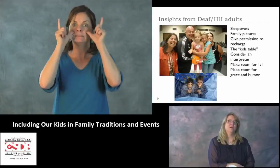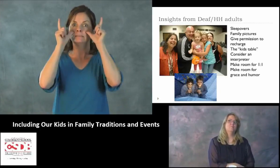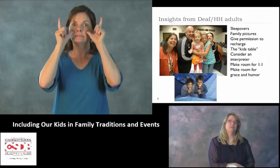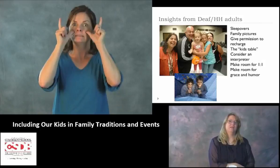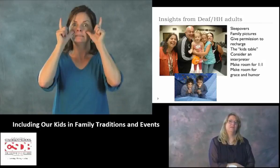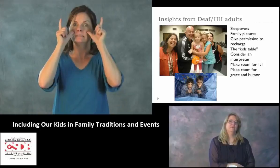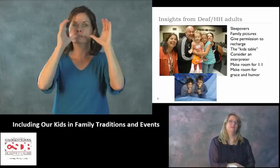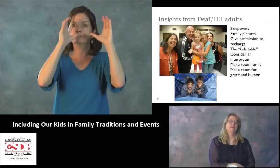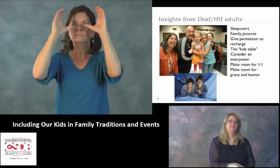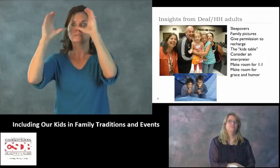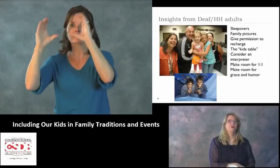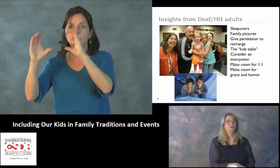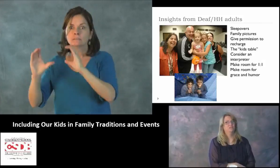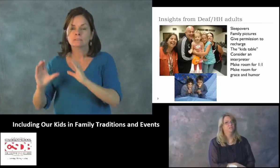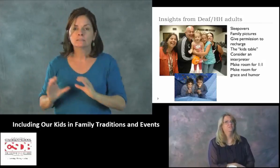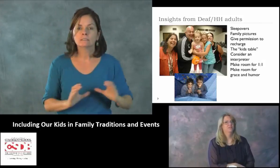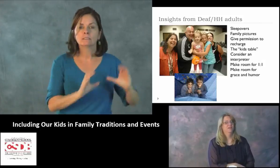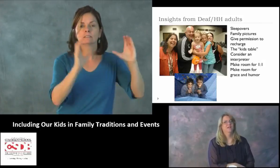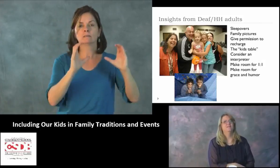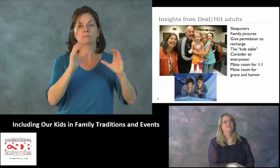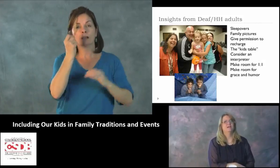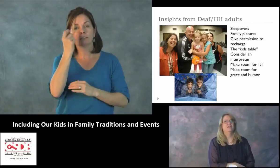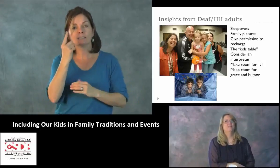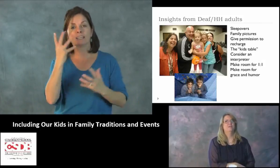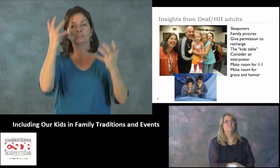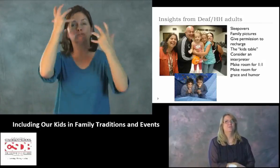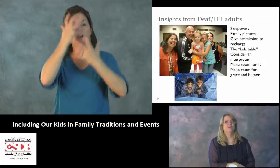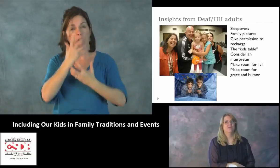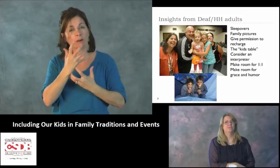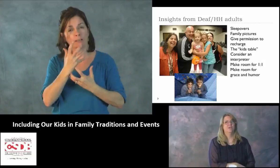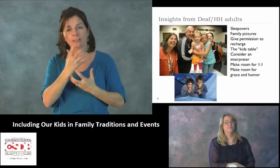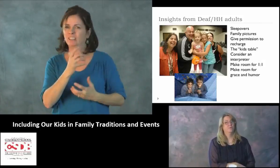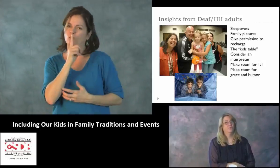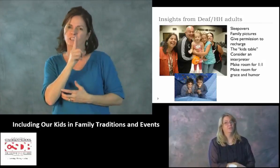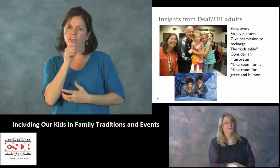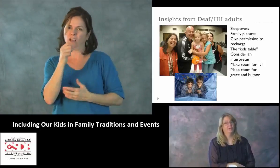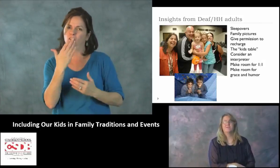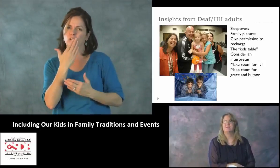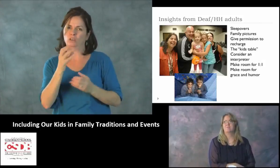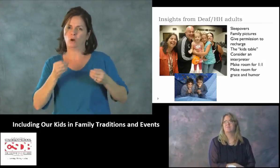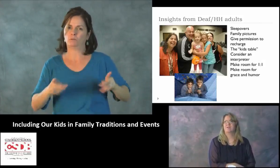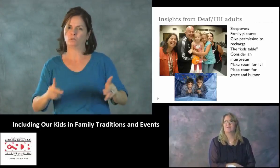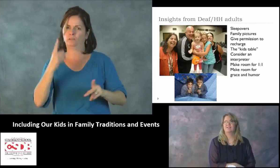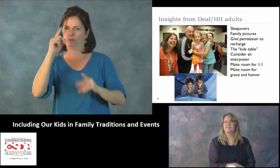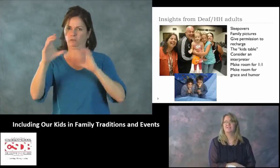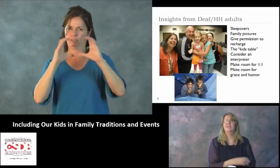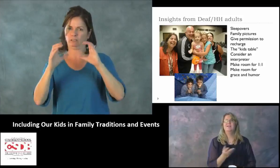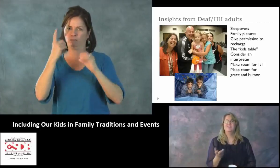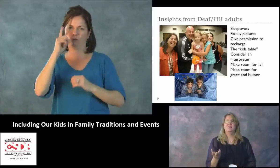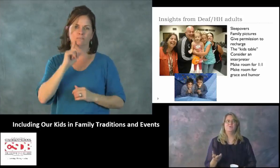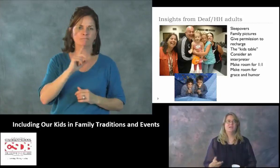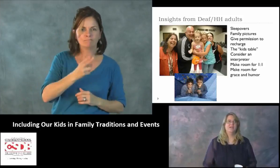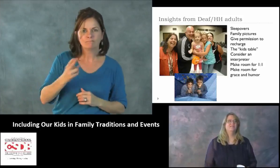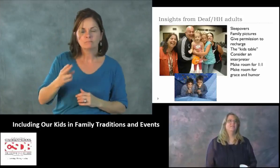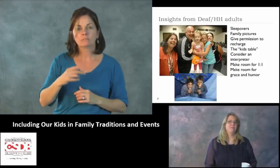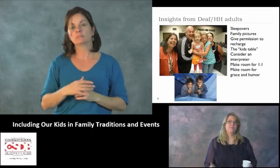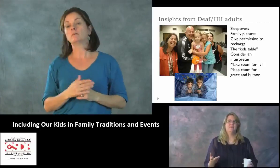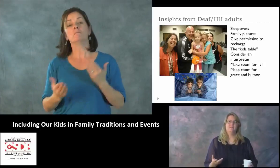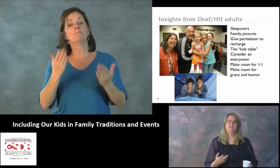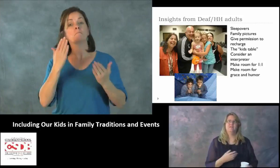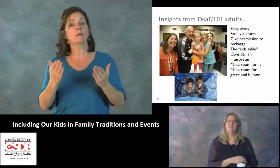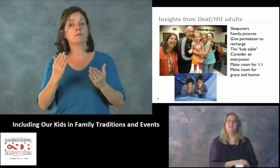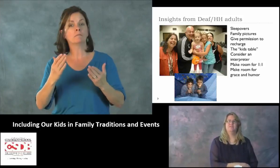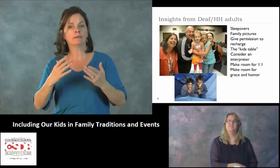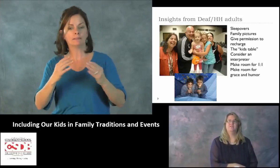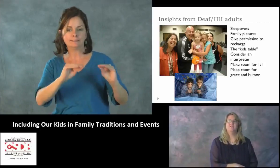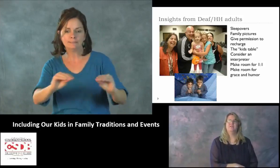to stay up late in the dark. And it's not a communication opportunity for some of our kids. So again, maybe